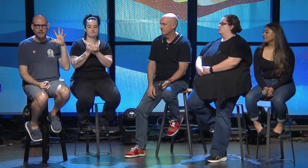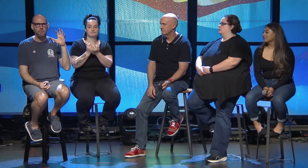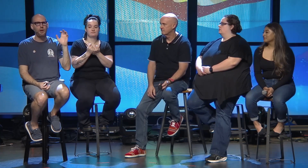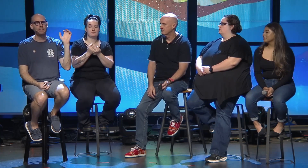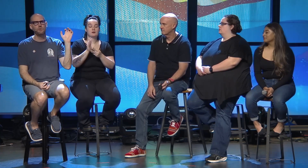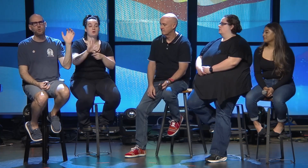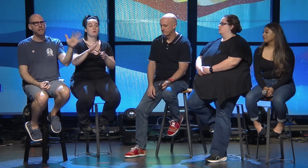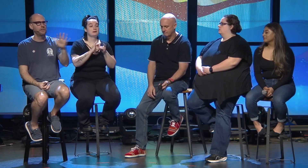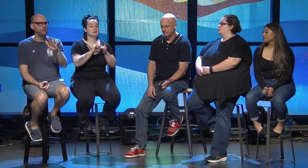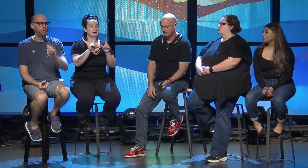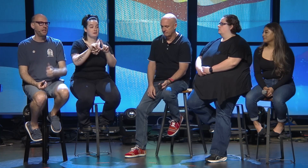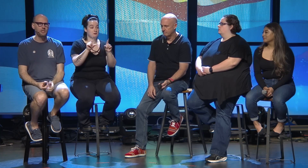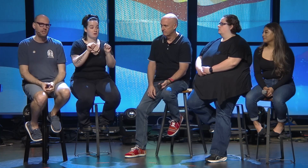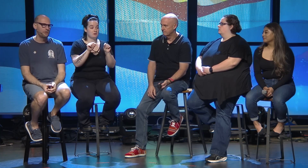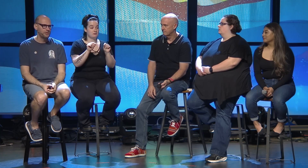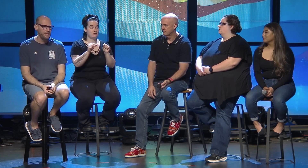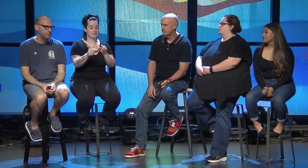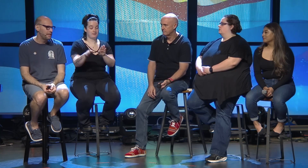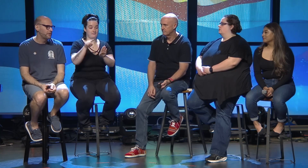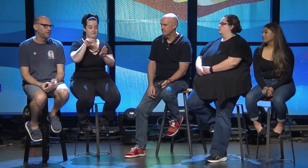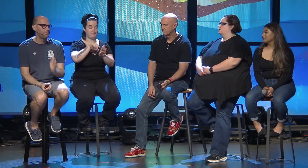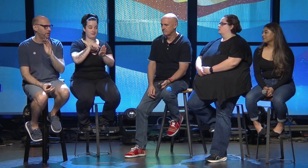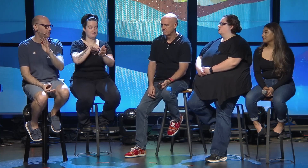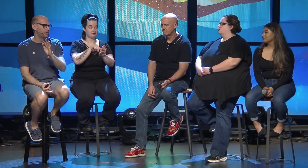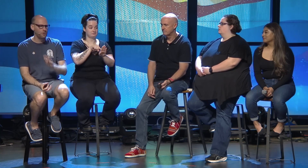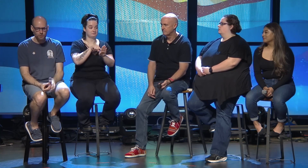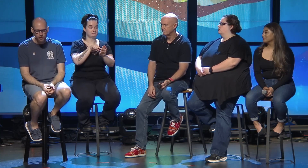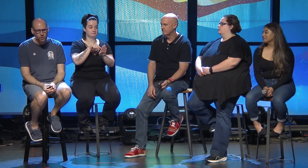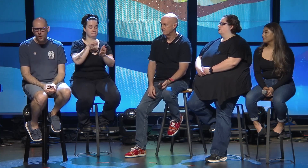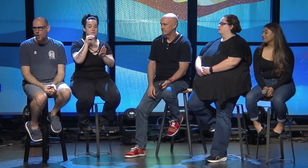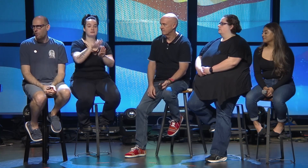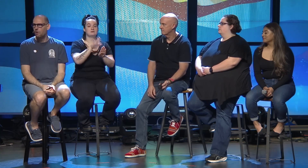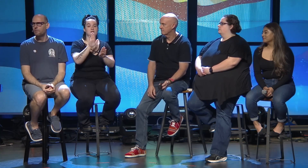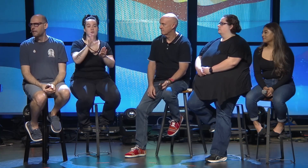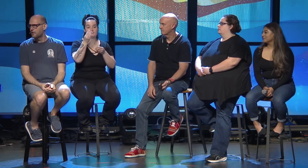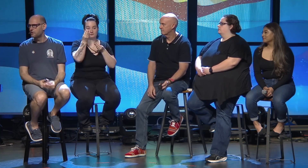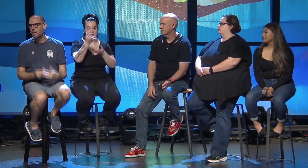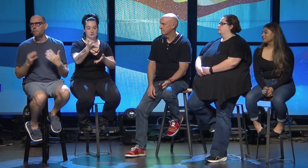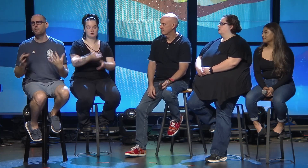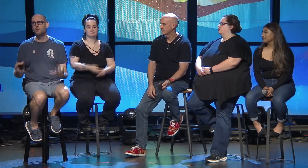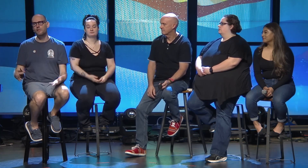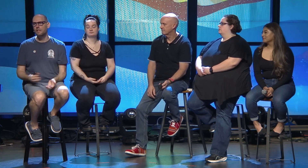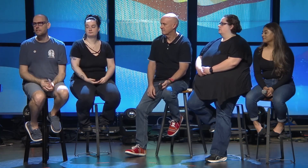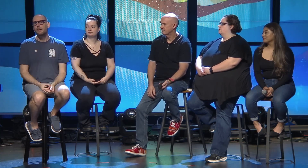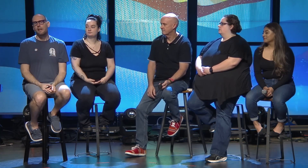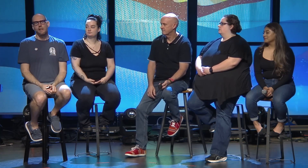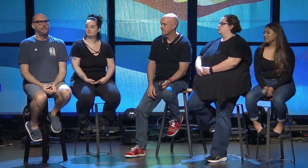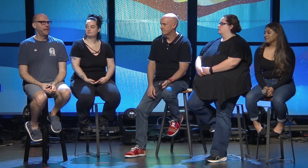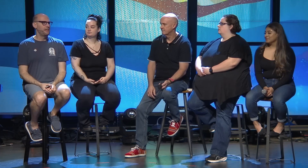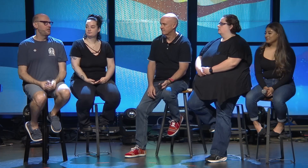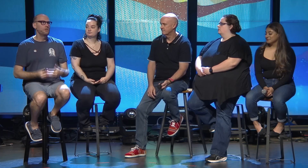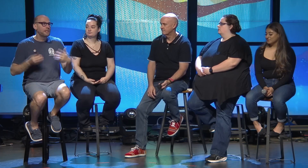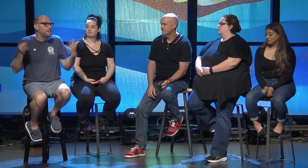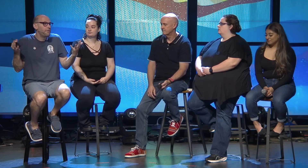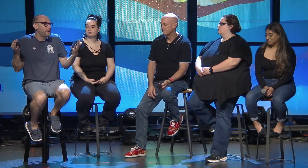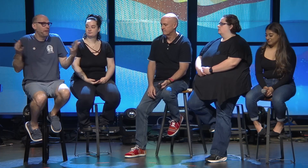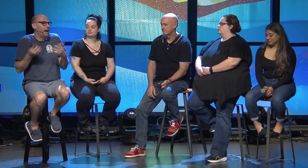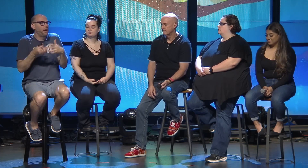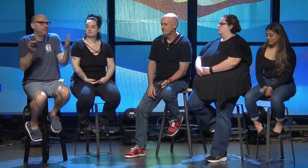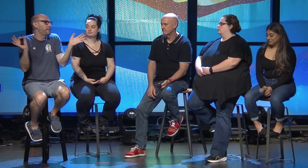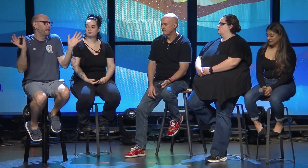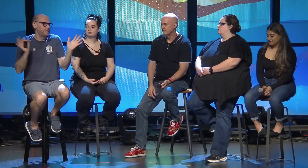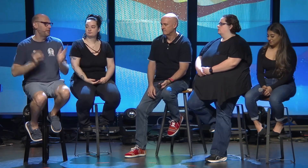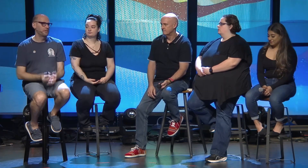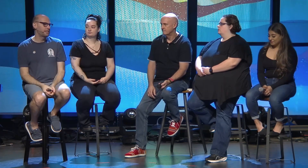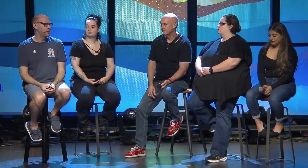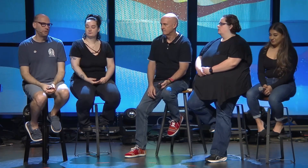card, check that box and we'll get your information to those team leaders. Our Partners in Hope crew will help connect you to opportunities that you can figure out